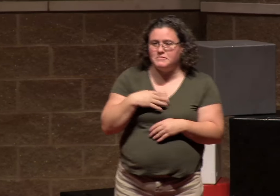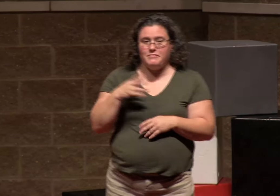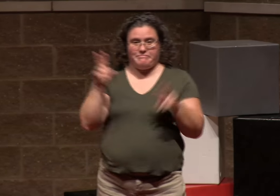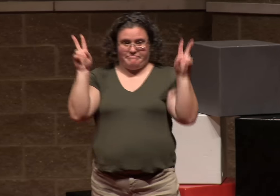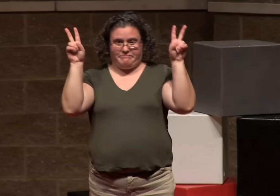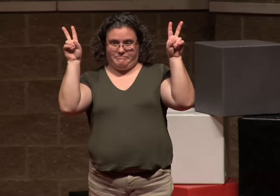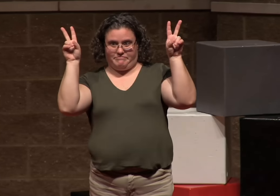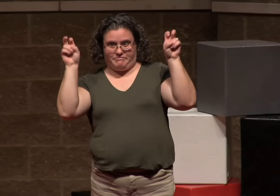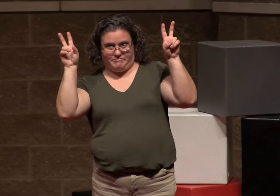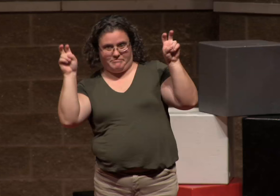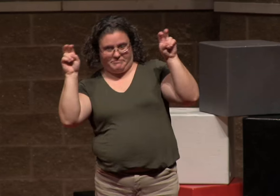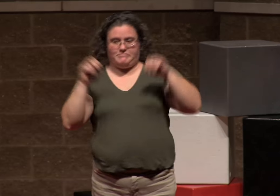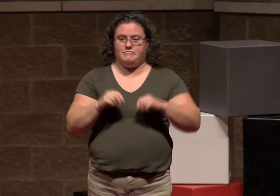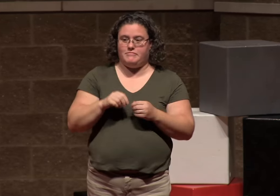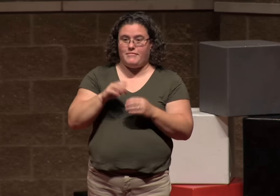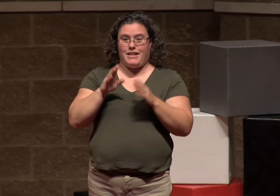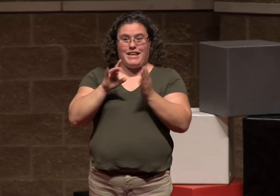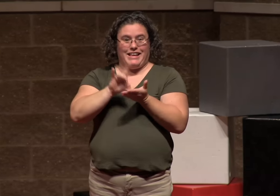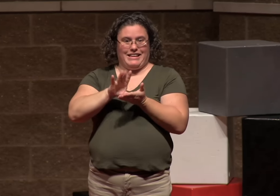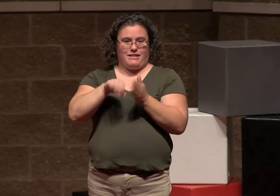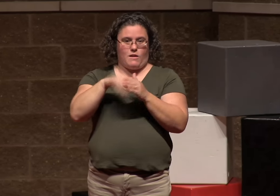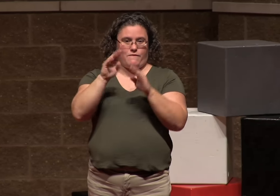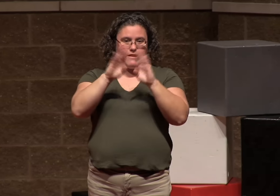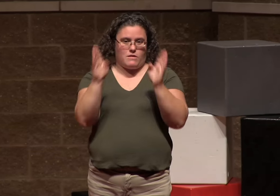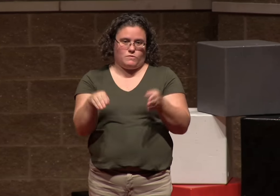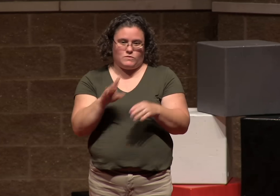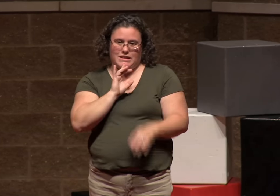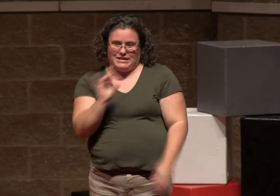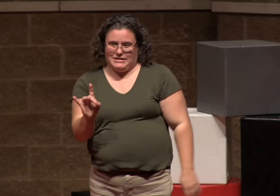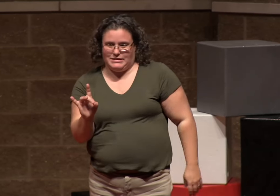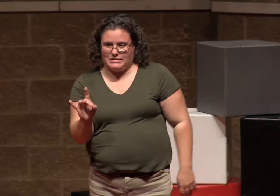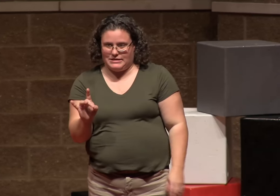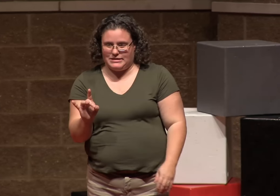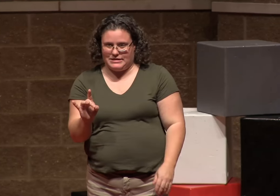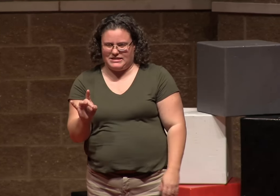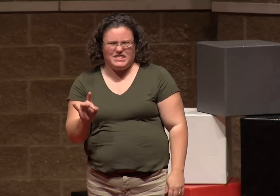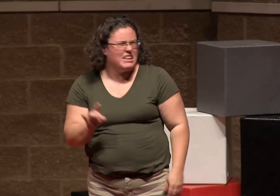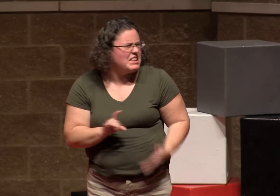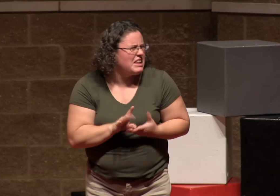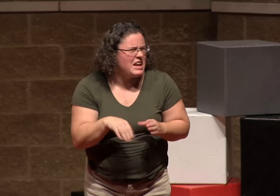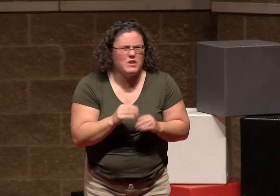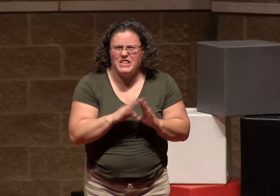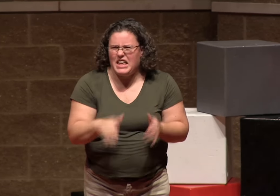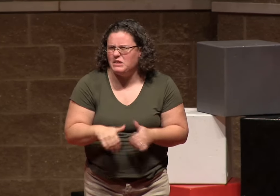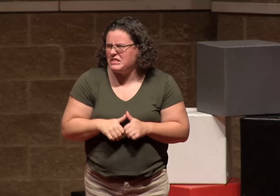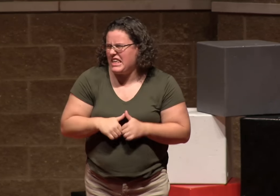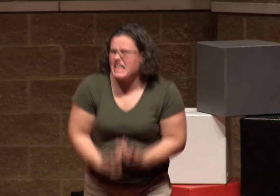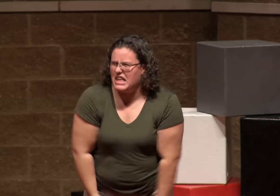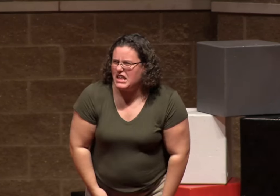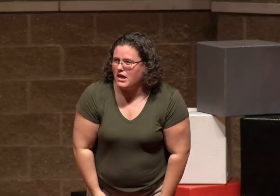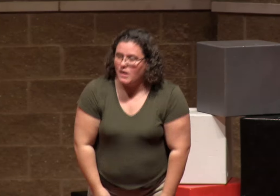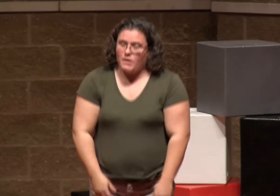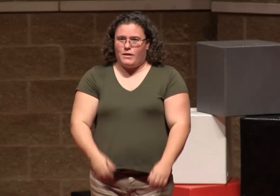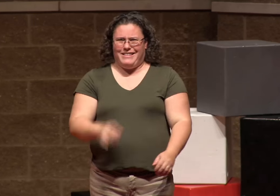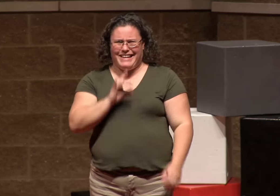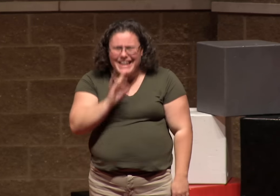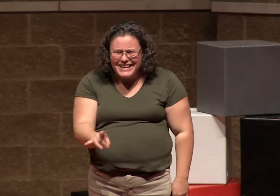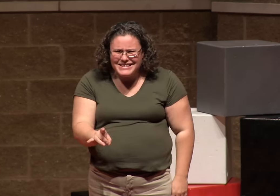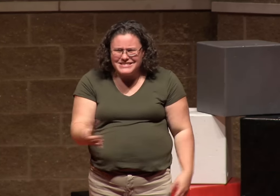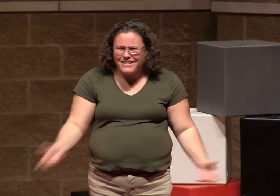I grew up in a hearing family, and at the age of eight, I was kicked out of the house. What? How were you kicked out